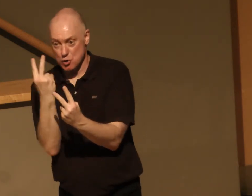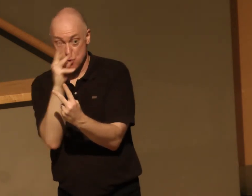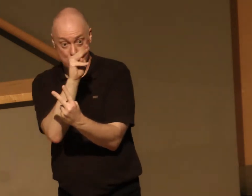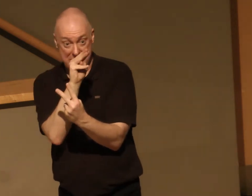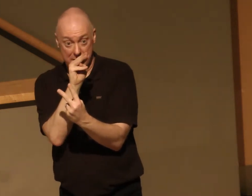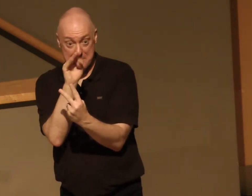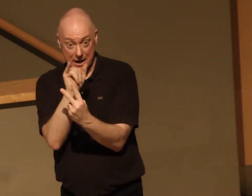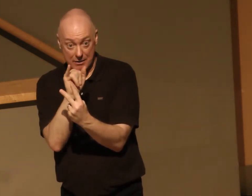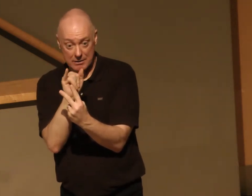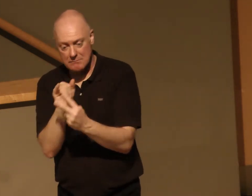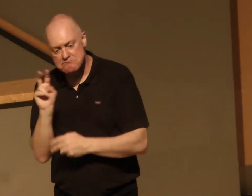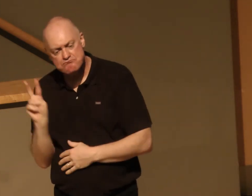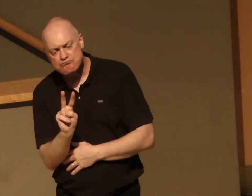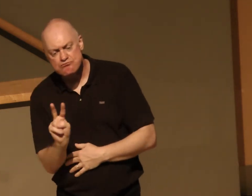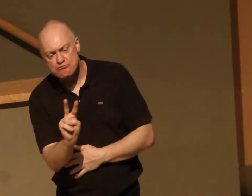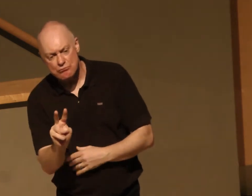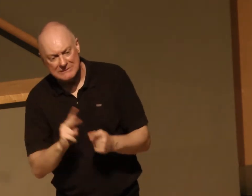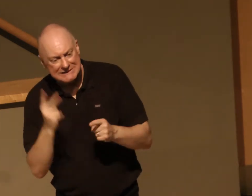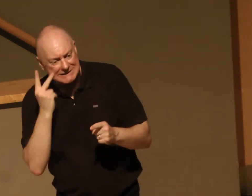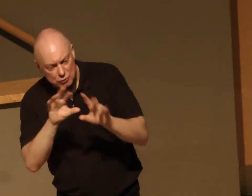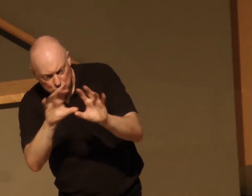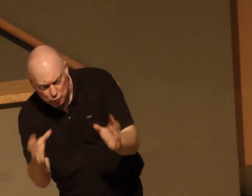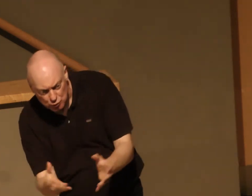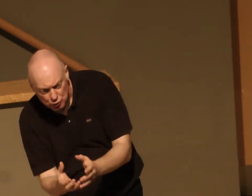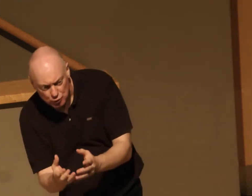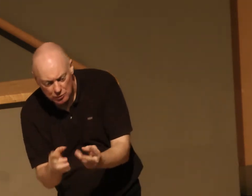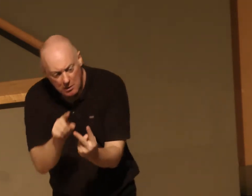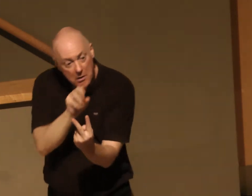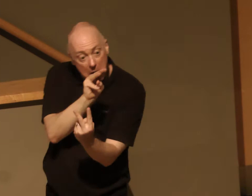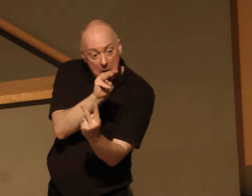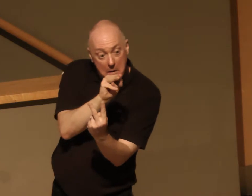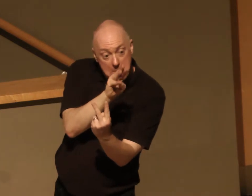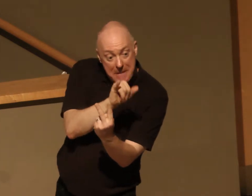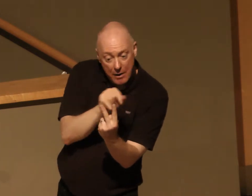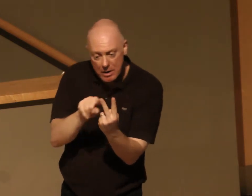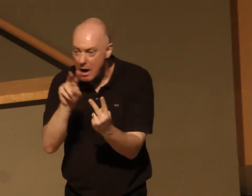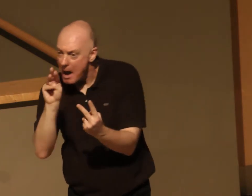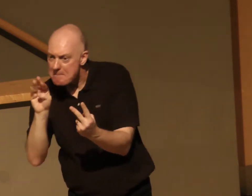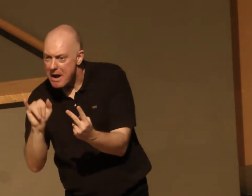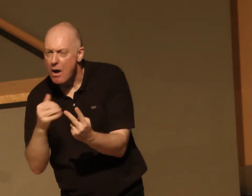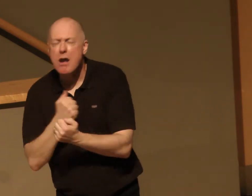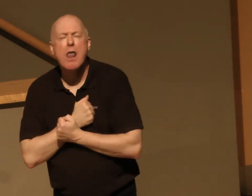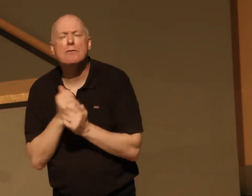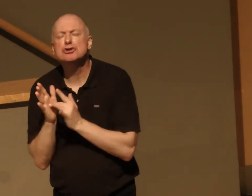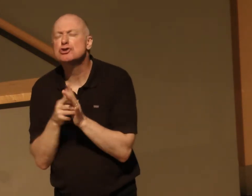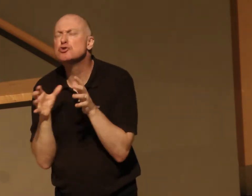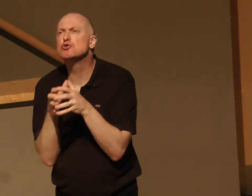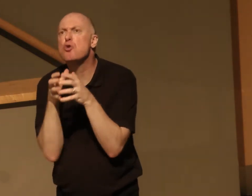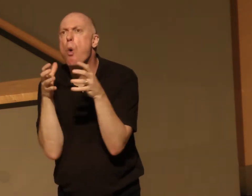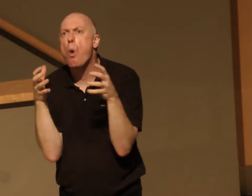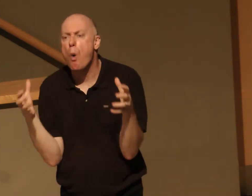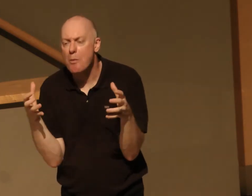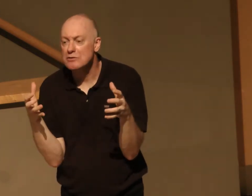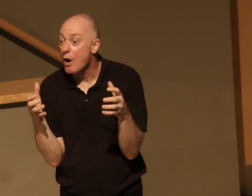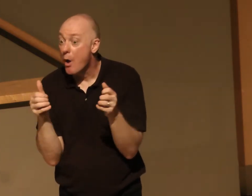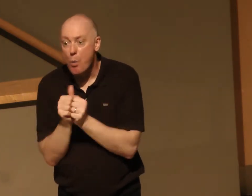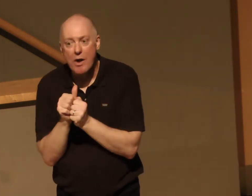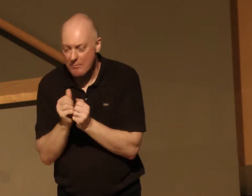the tomb. Mary Magdalene and the other Mary loved Jesus so much, they were with him throughout his earthly